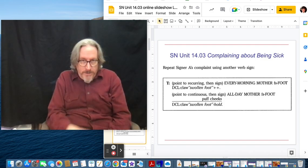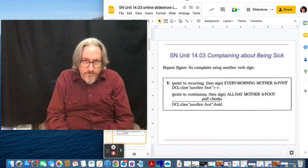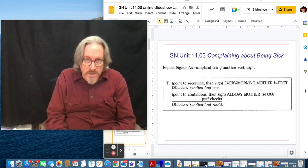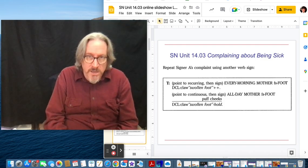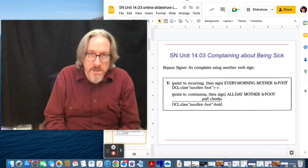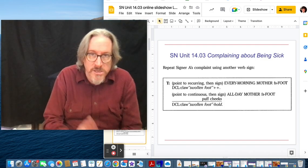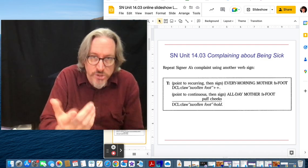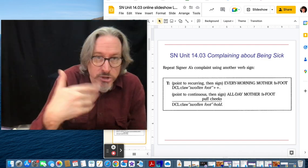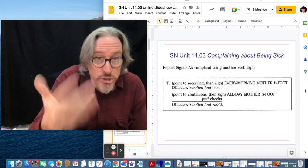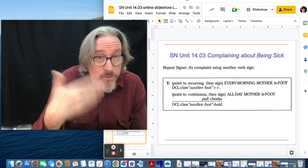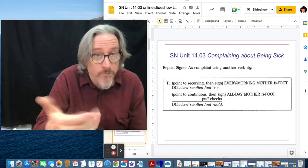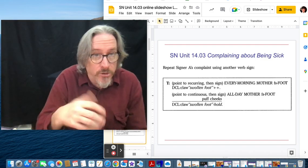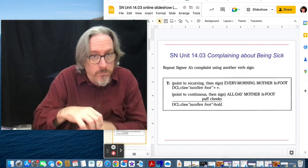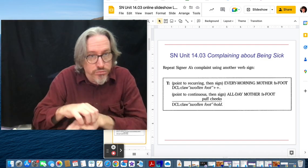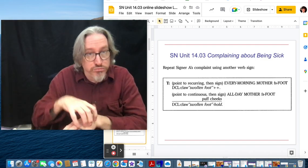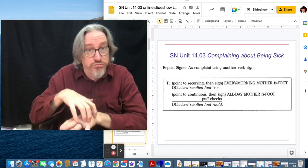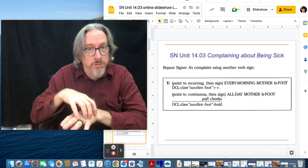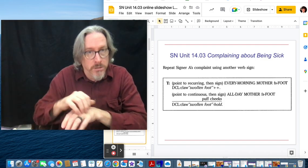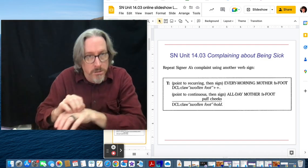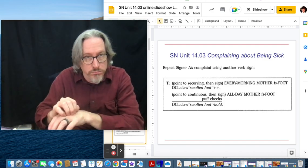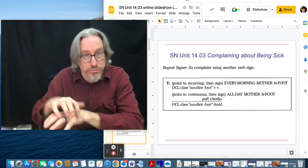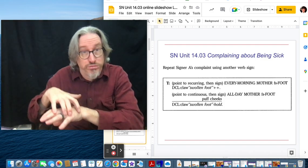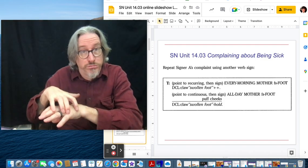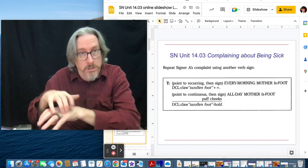right? So you can show that recurrent.